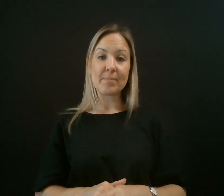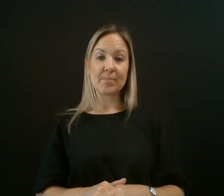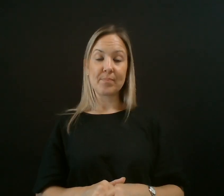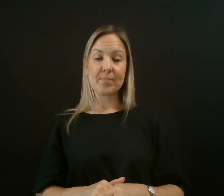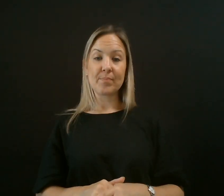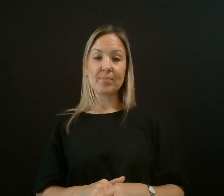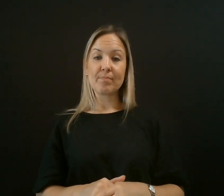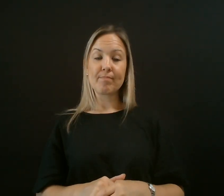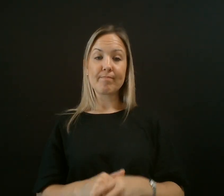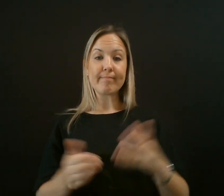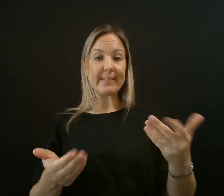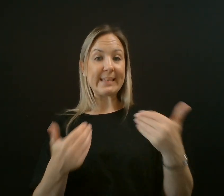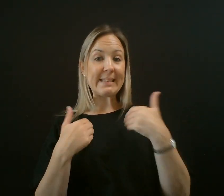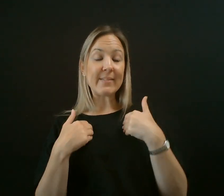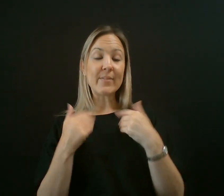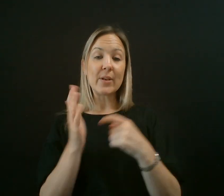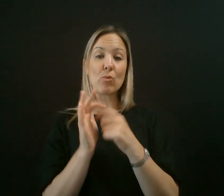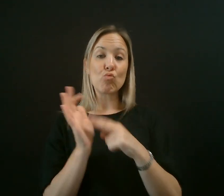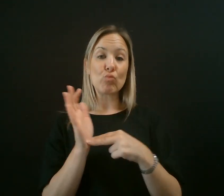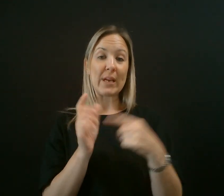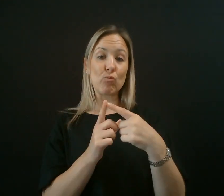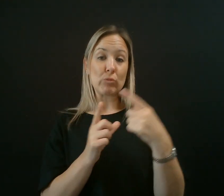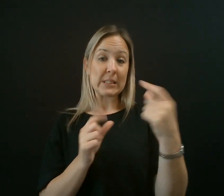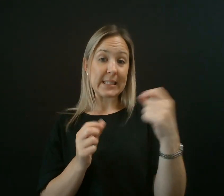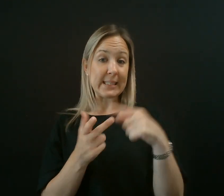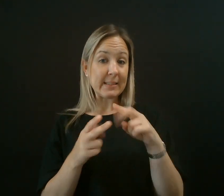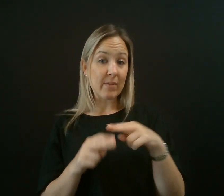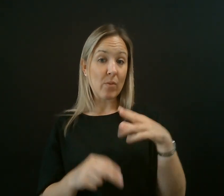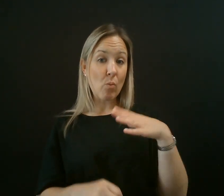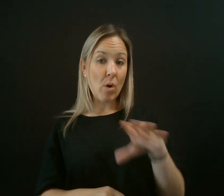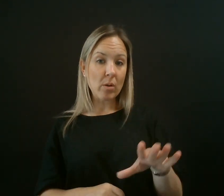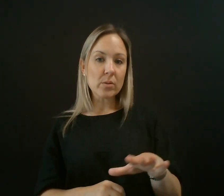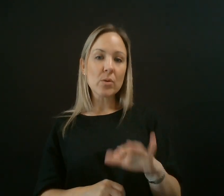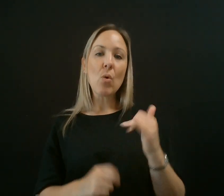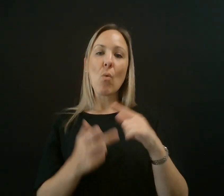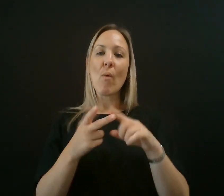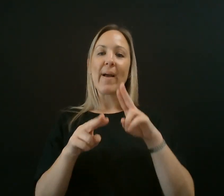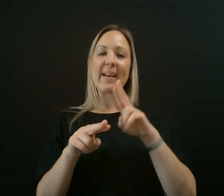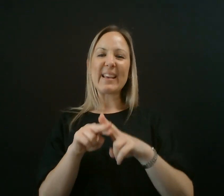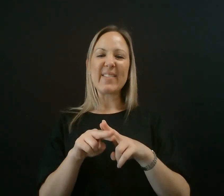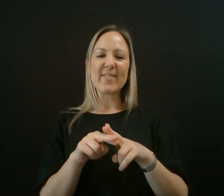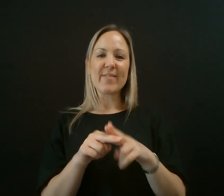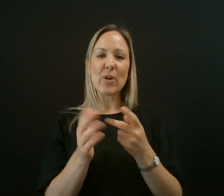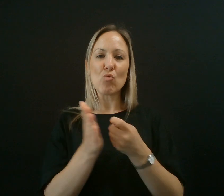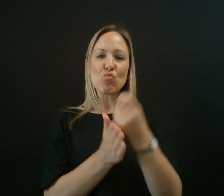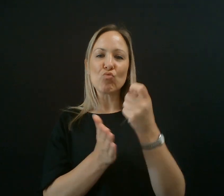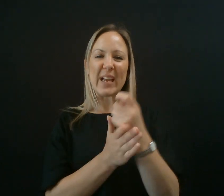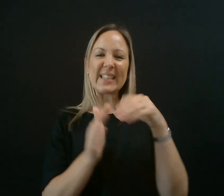to be given rent receipts upon request, unless you pay rent into a nominated bank account,